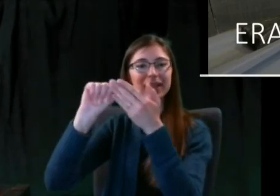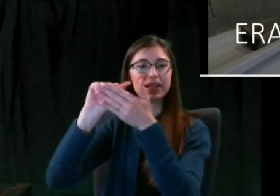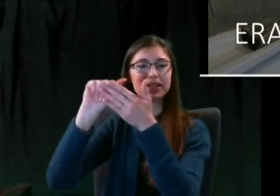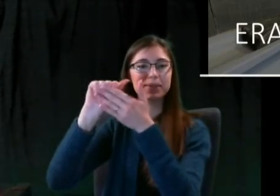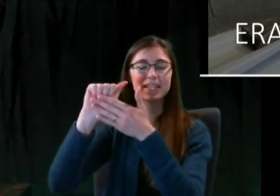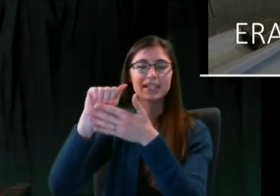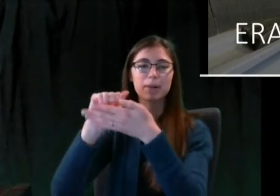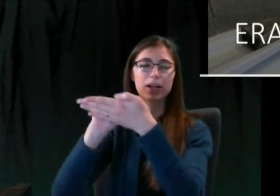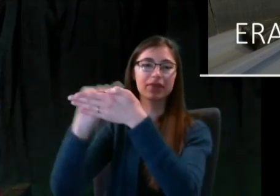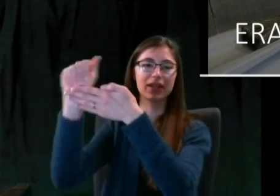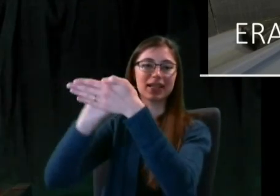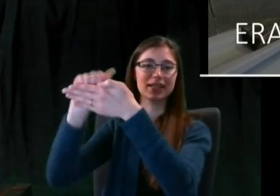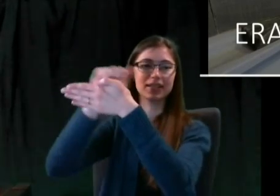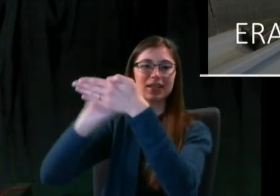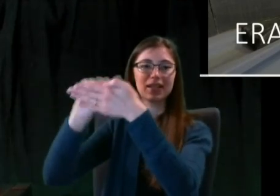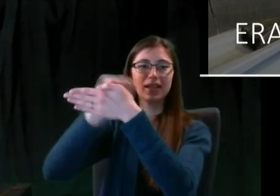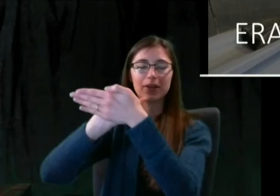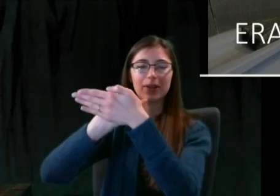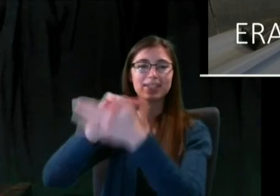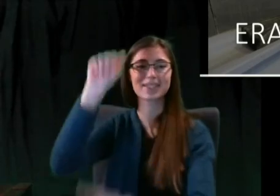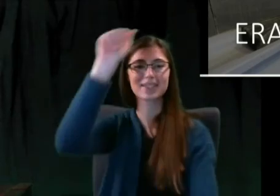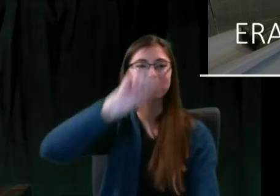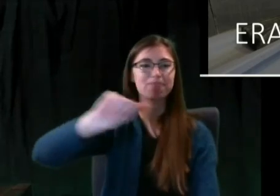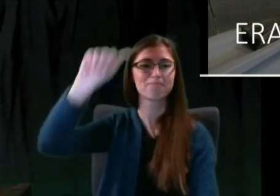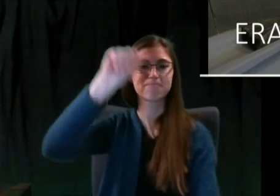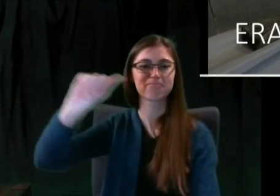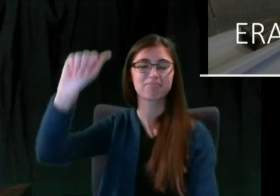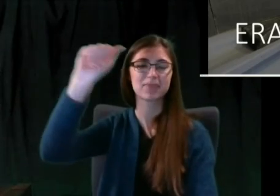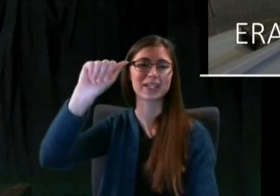with this part of your hand. Erase. Erase.